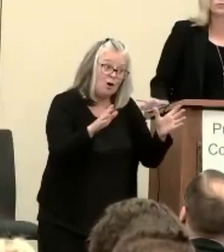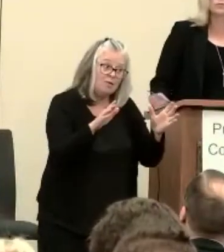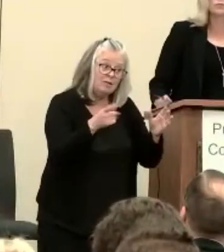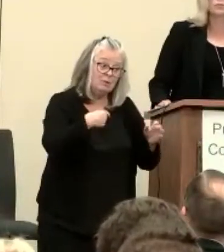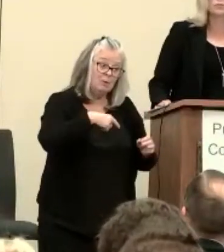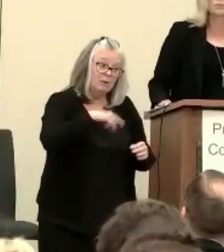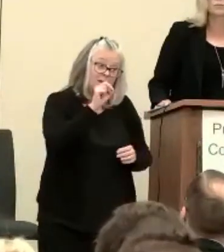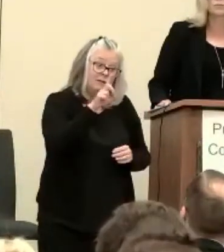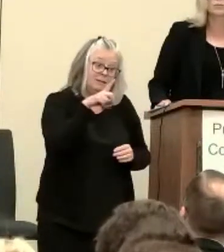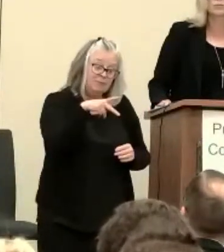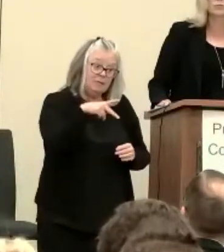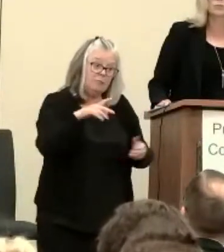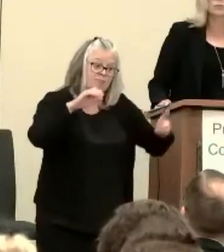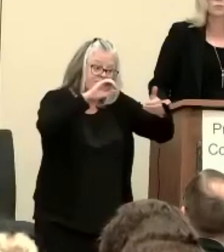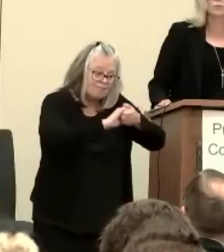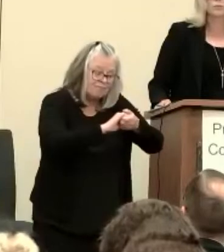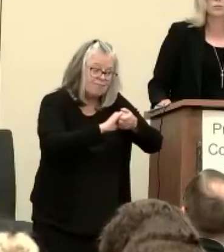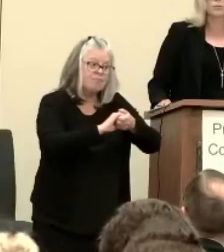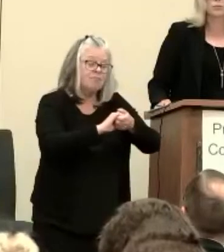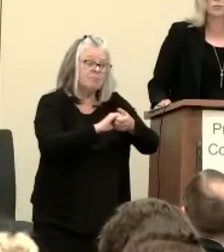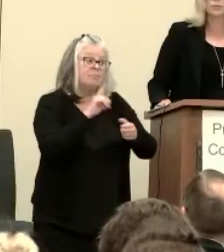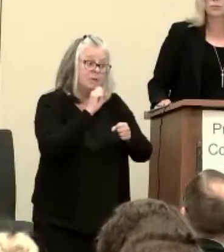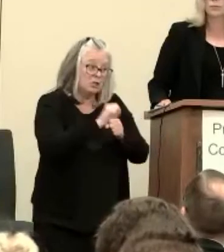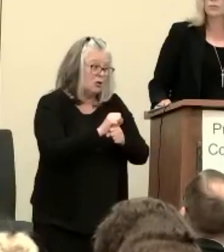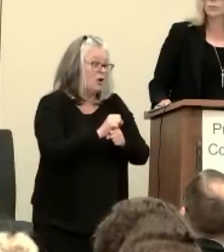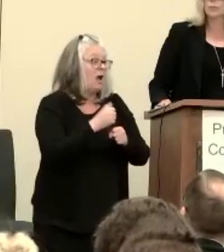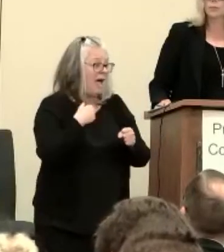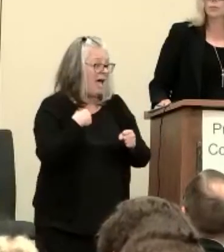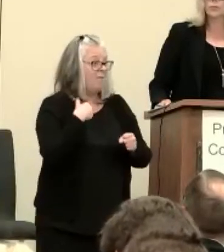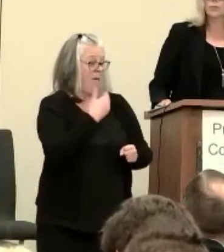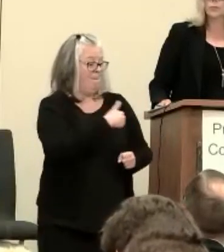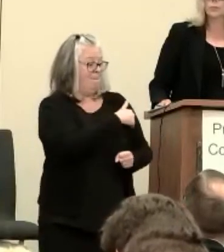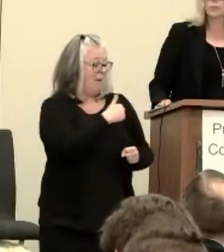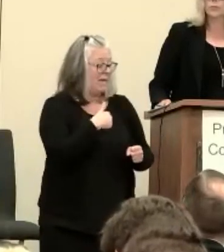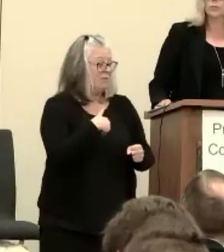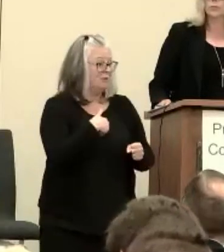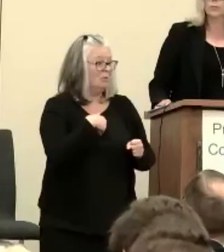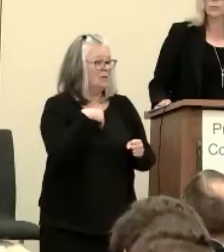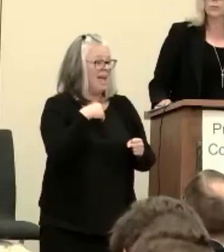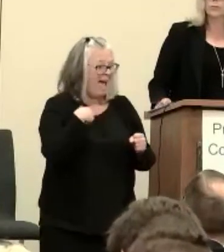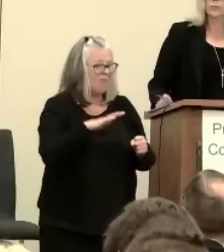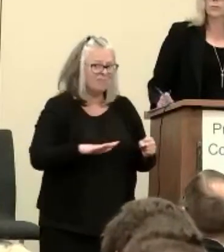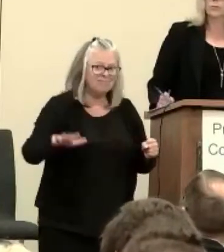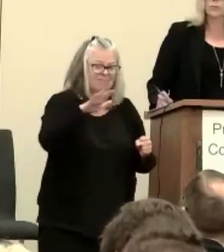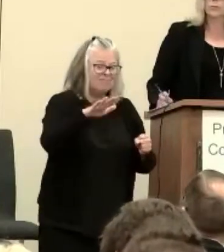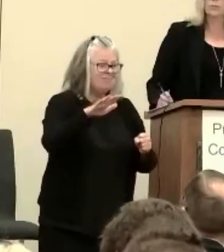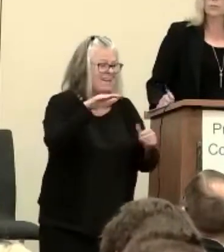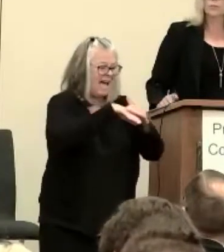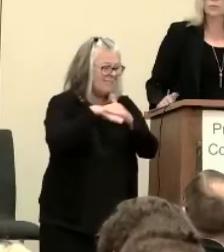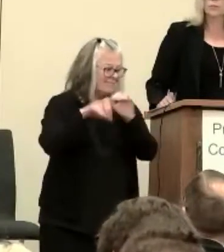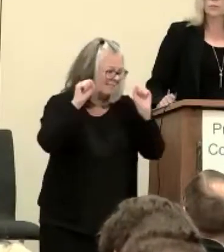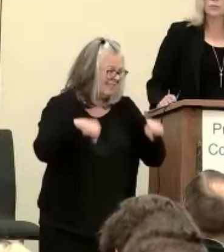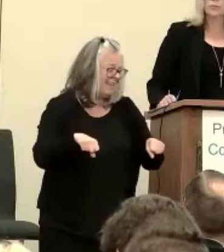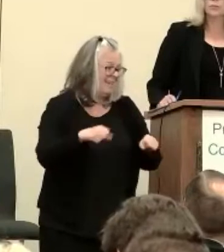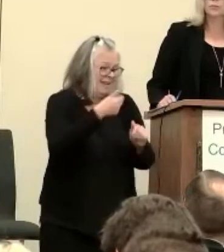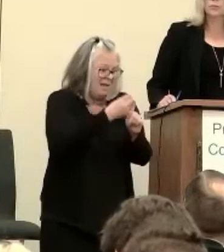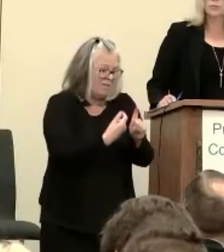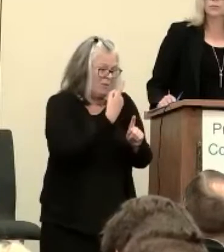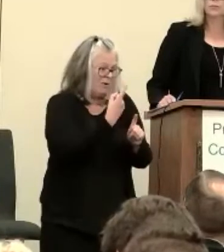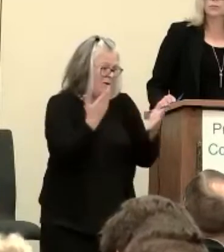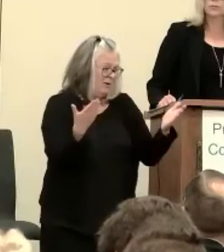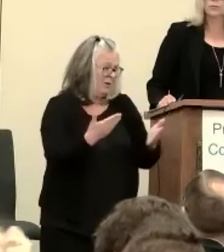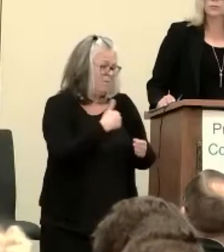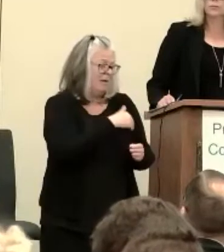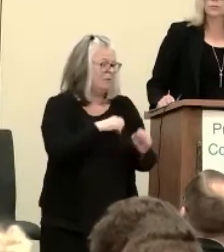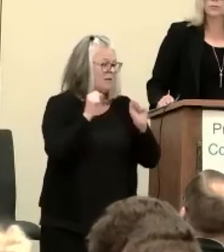to work with and ensure that, again, we have a Manitoba that is accessible and that every Manitoban